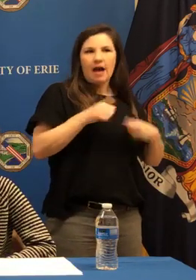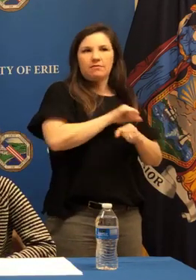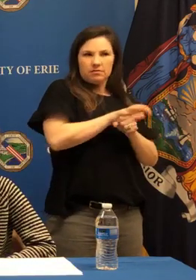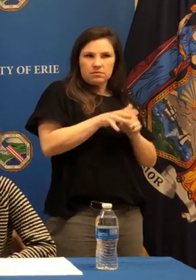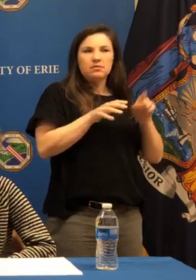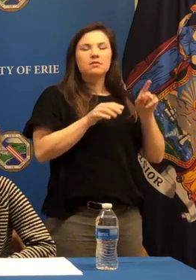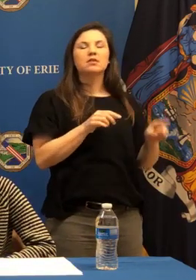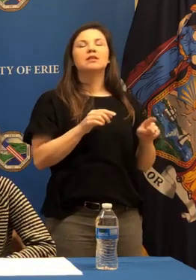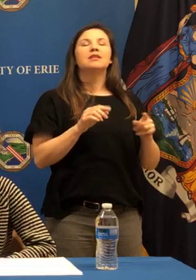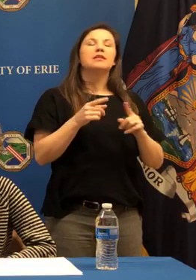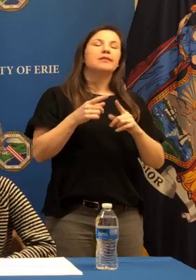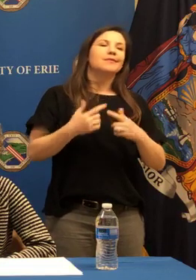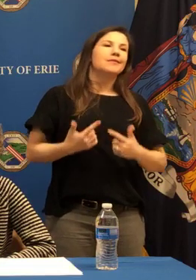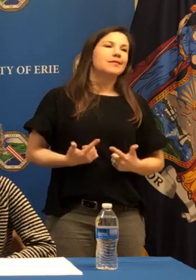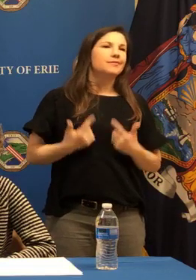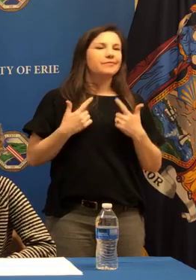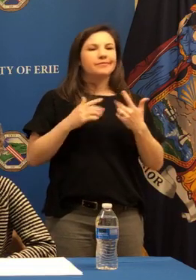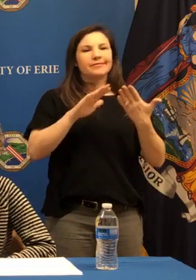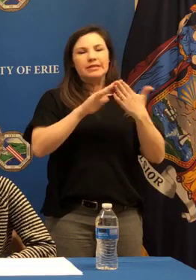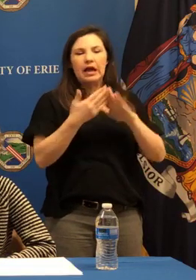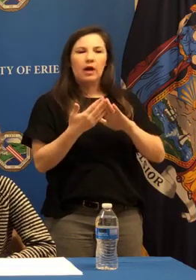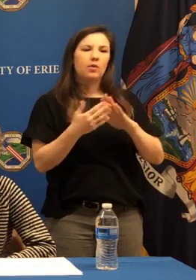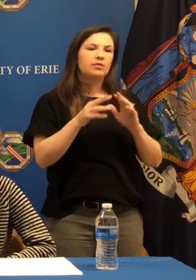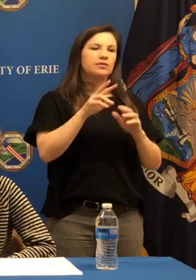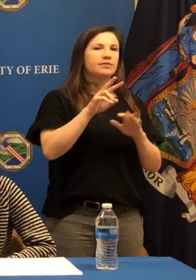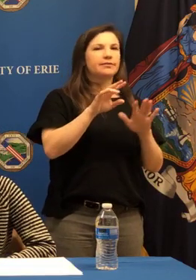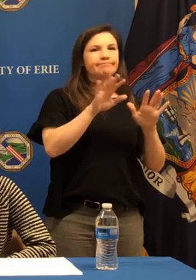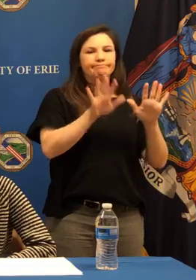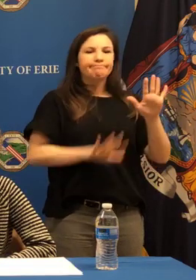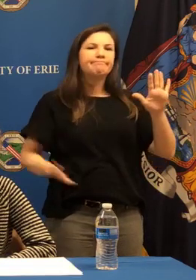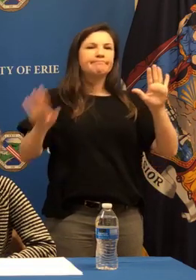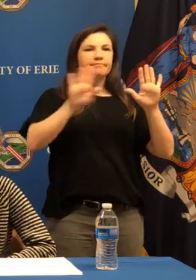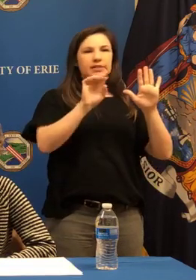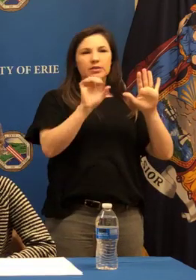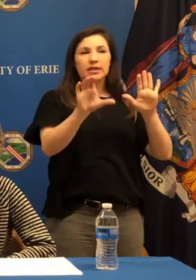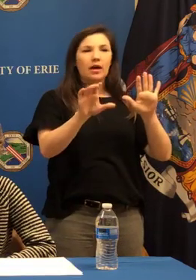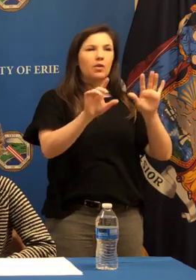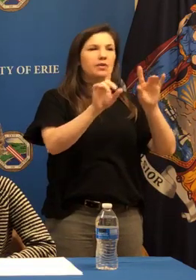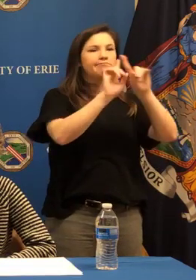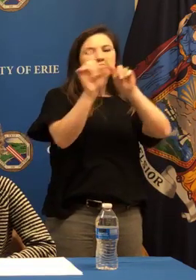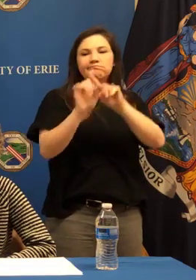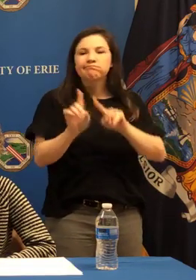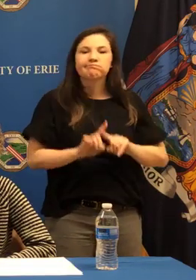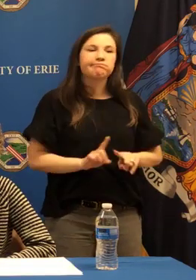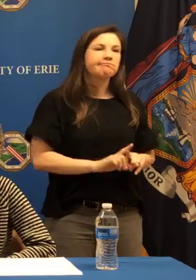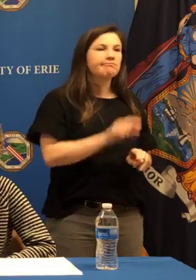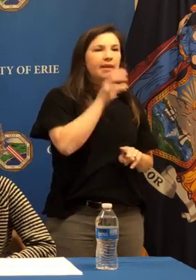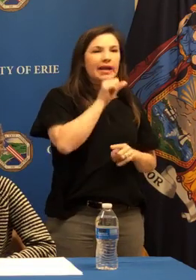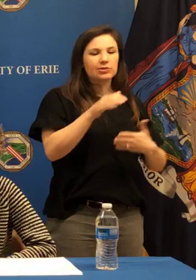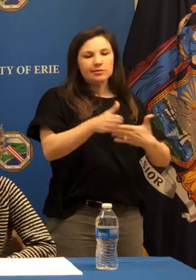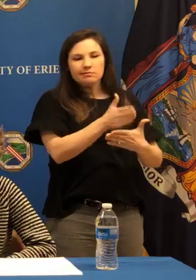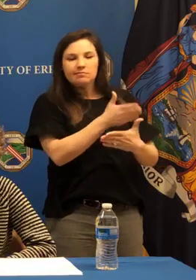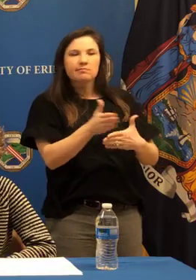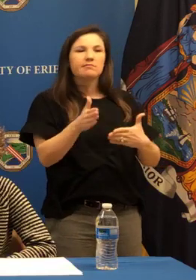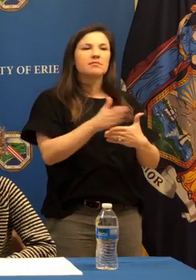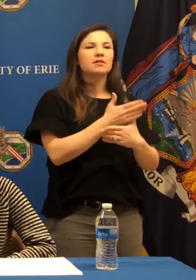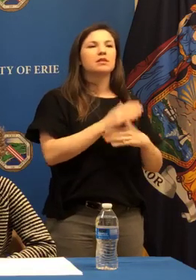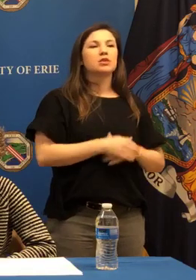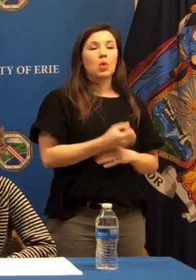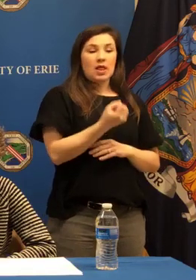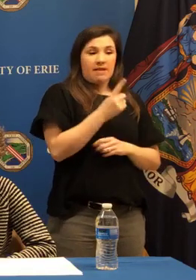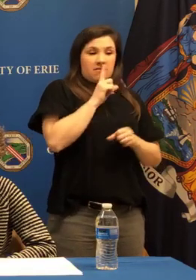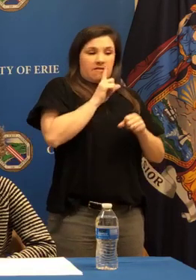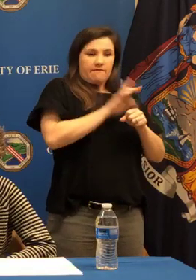and villages and cities in Erie County, a wide range of ages. We have 11